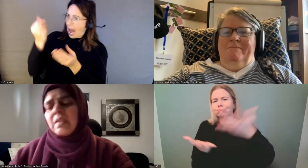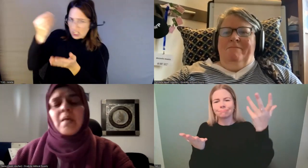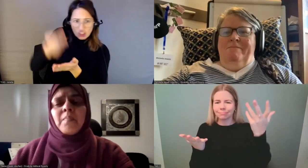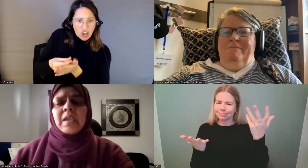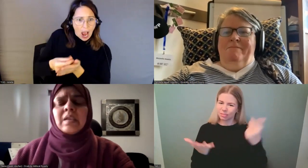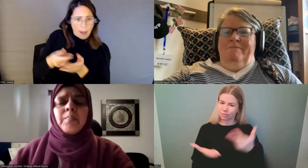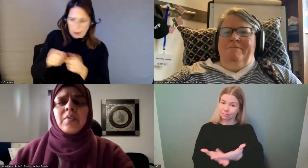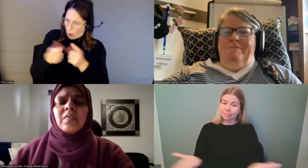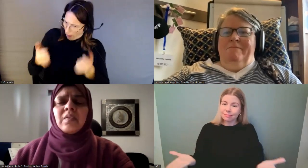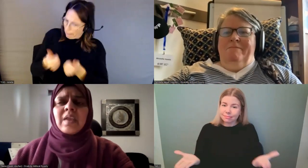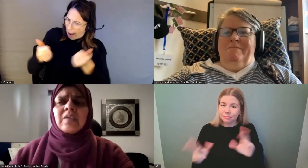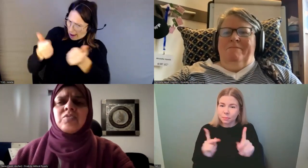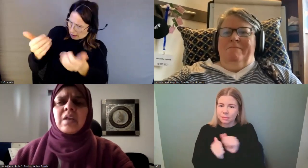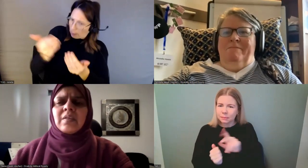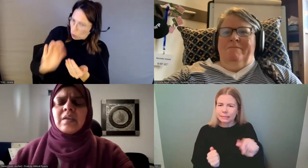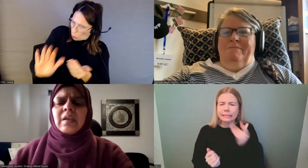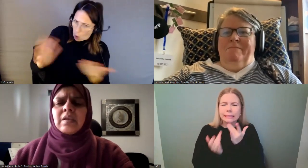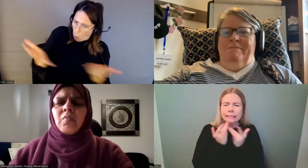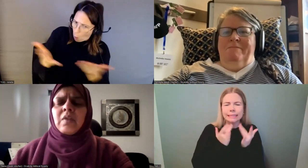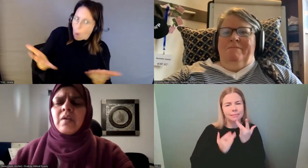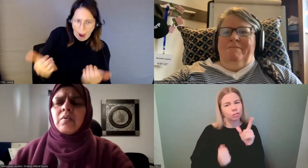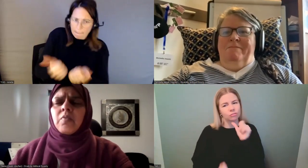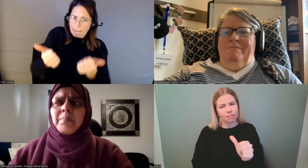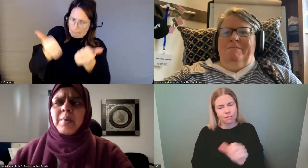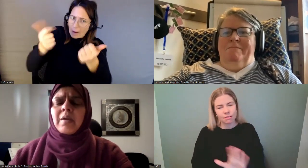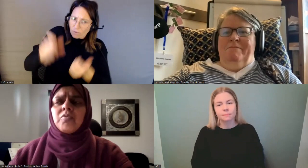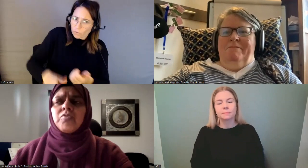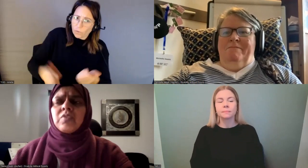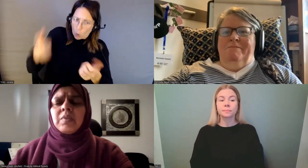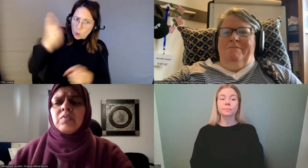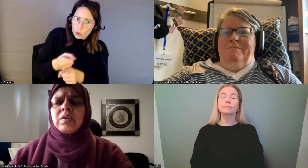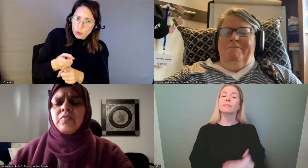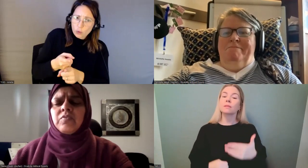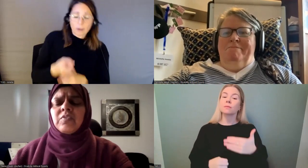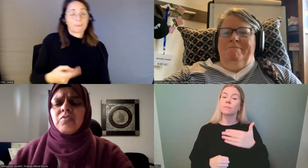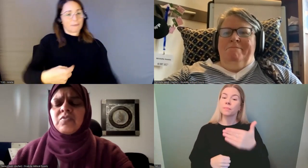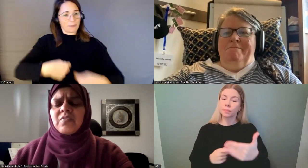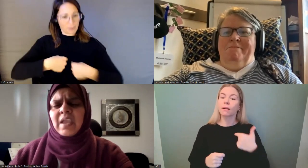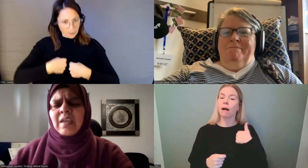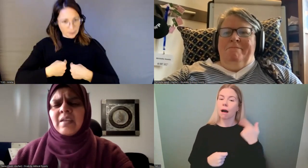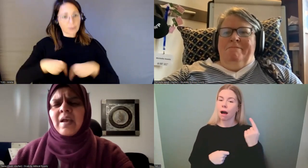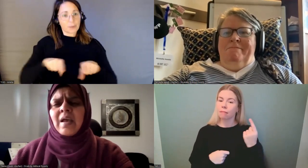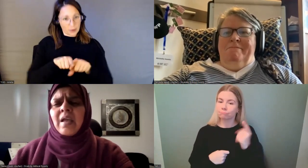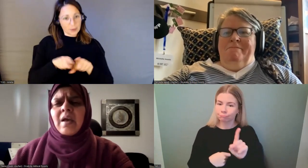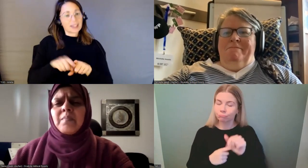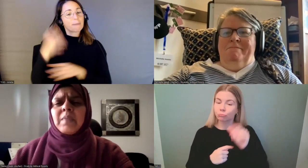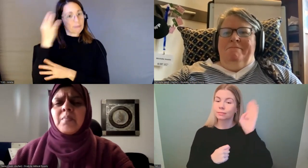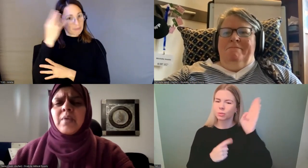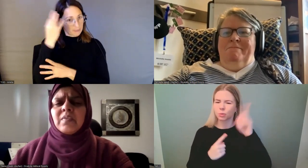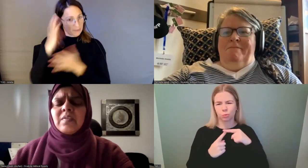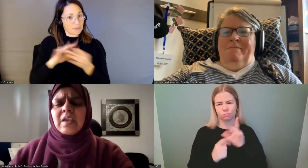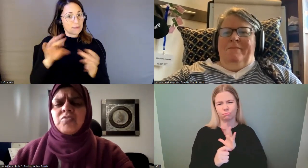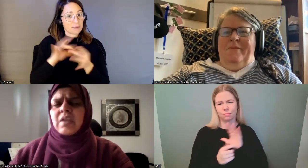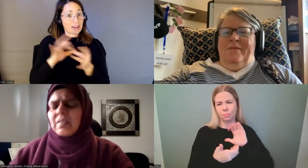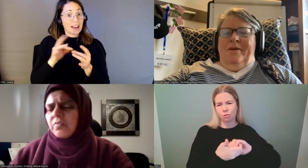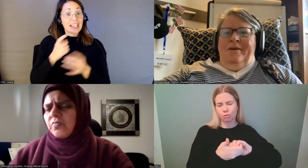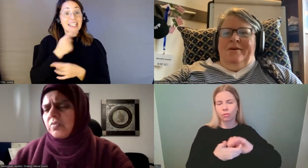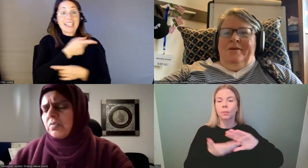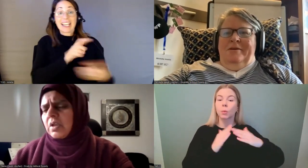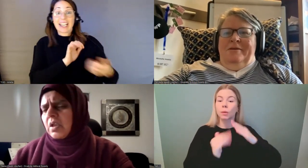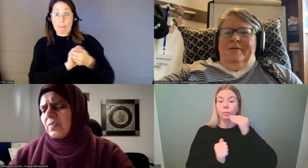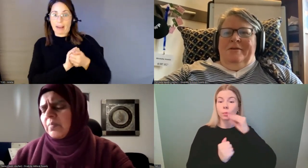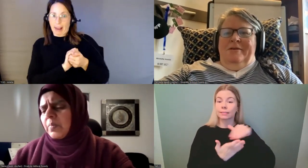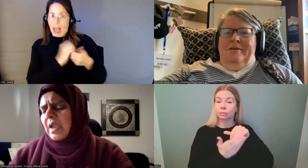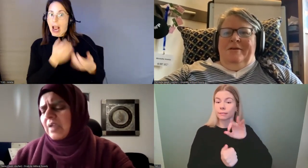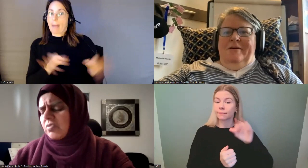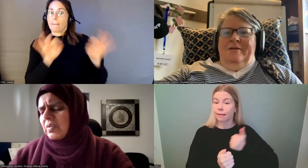I end up making a presentation at the, one of our great partners, Community Food Centers of Canada. I make a presentation at their